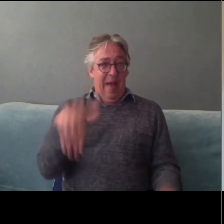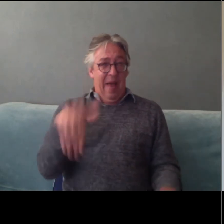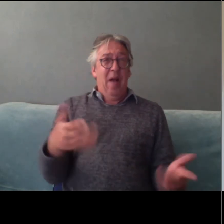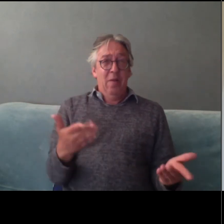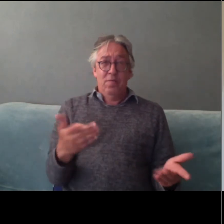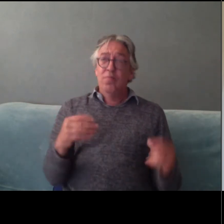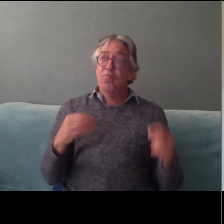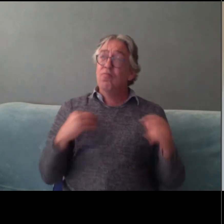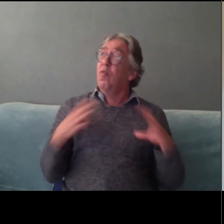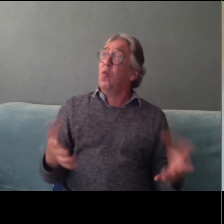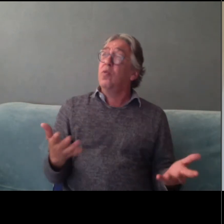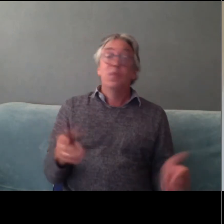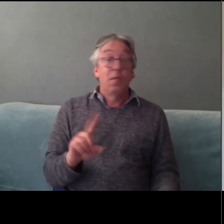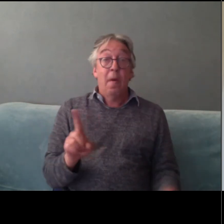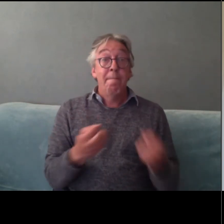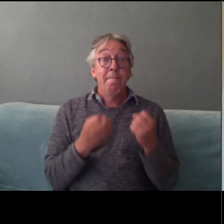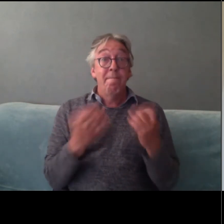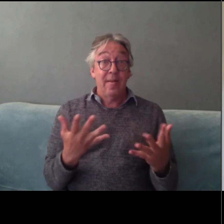great distress.